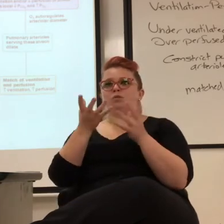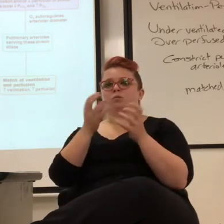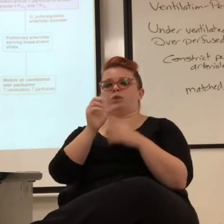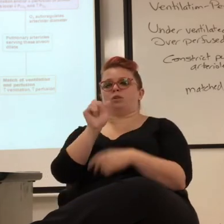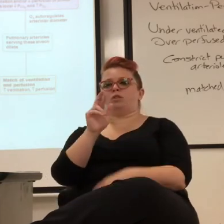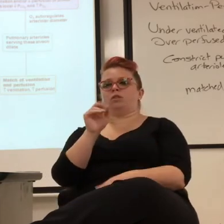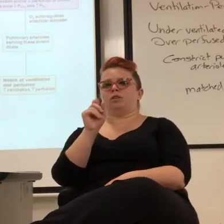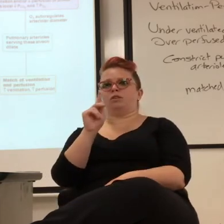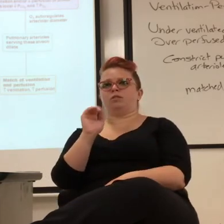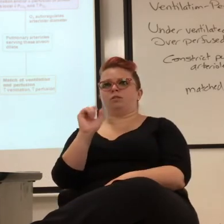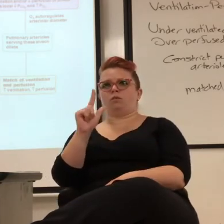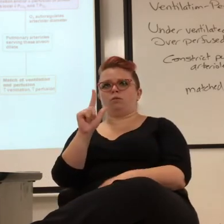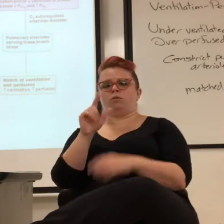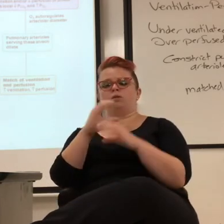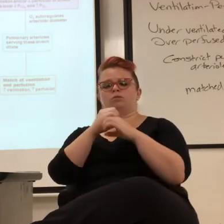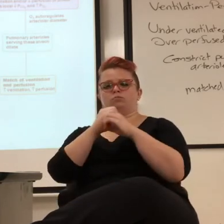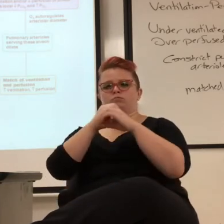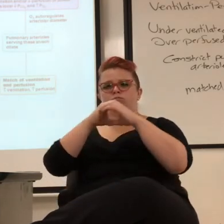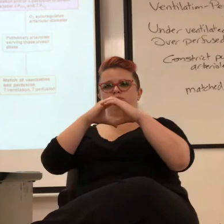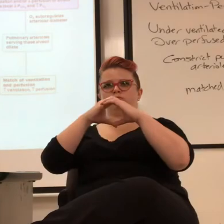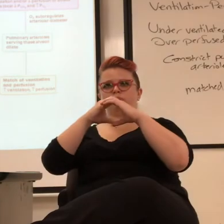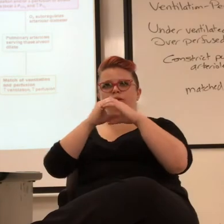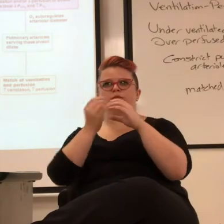blood flow.